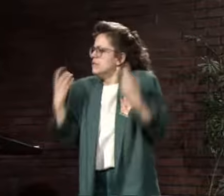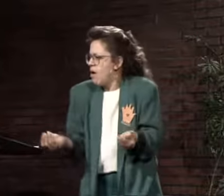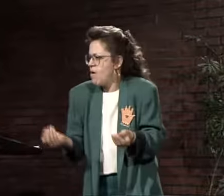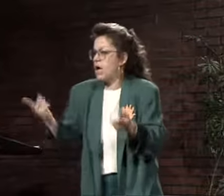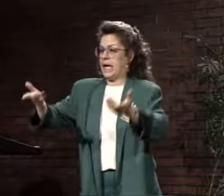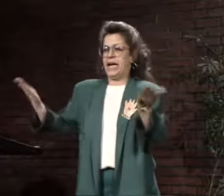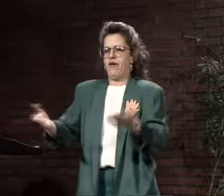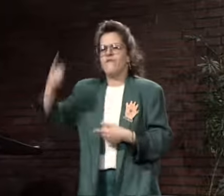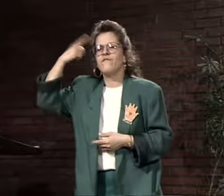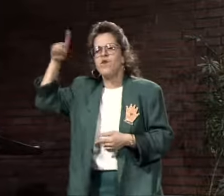No.